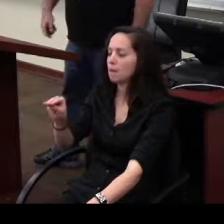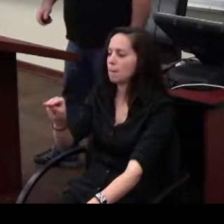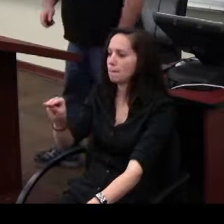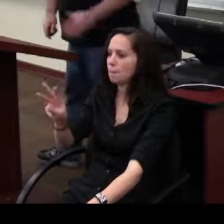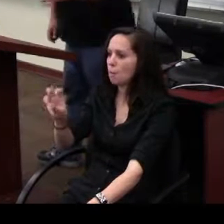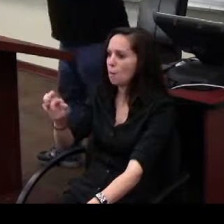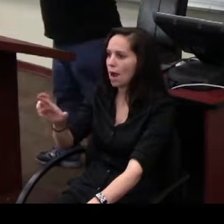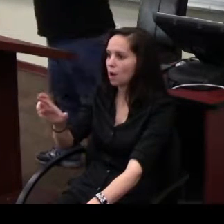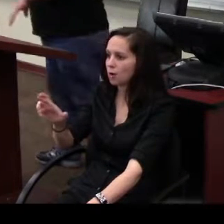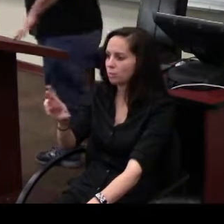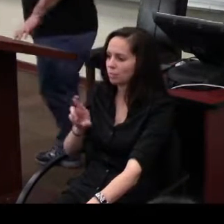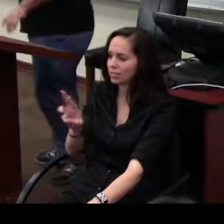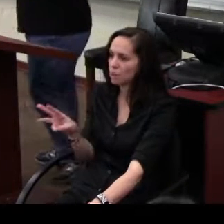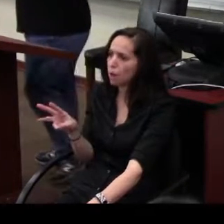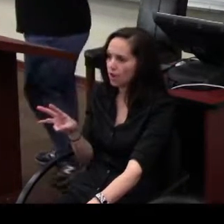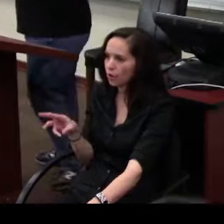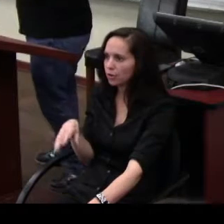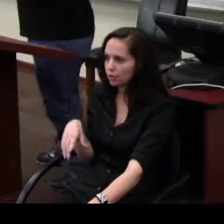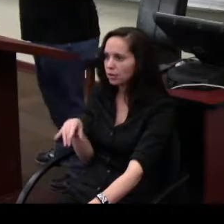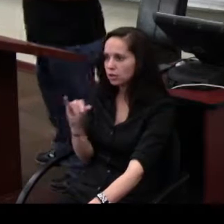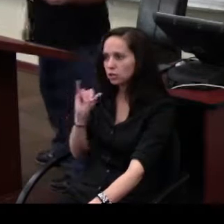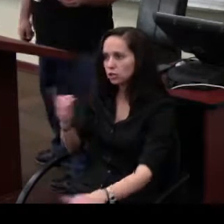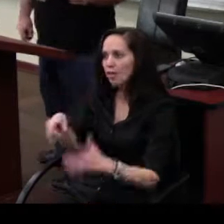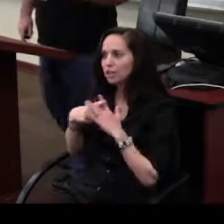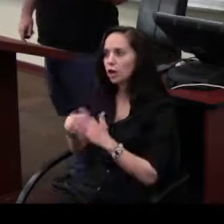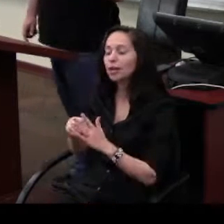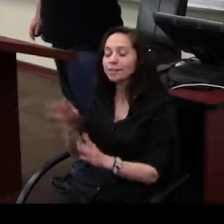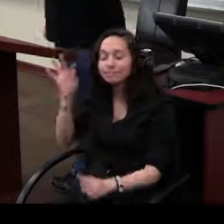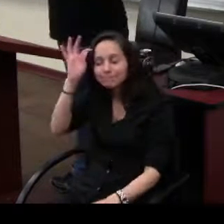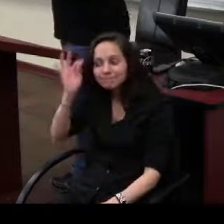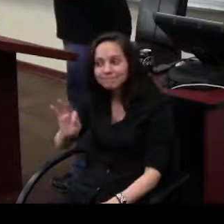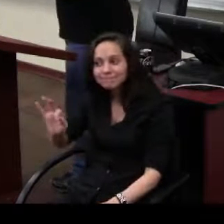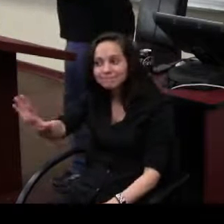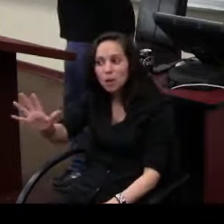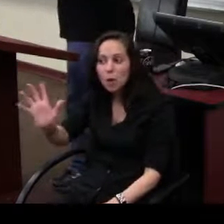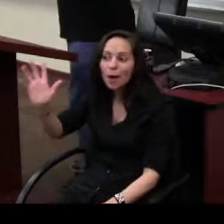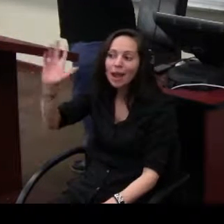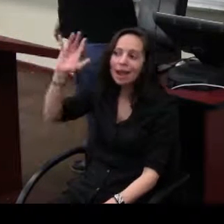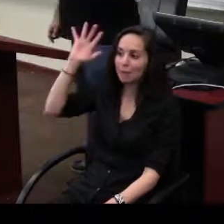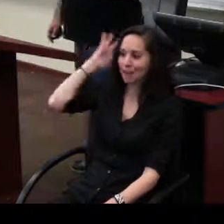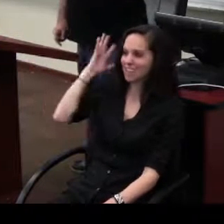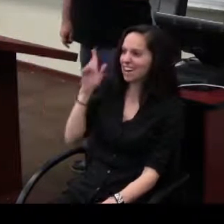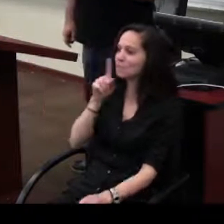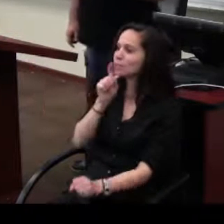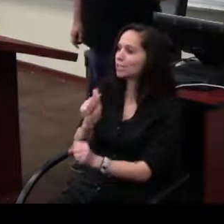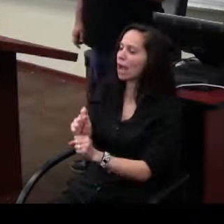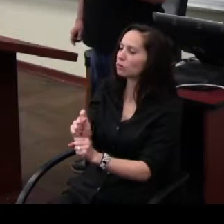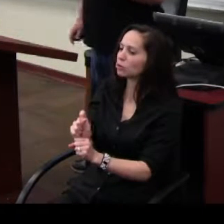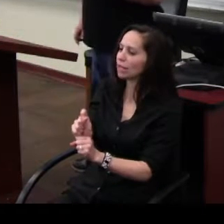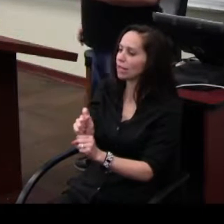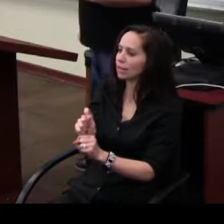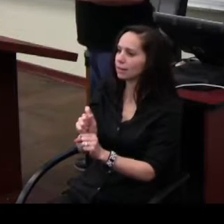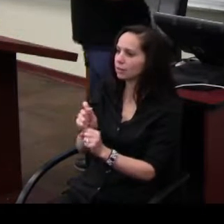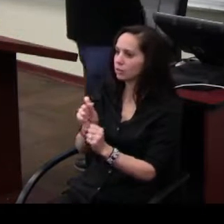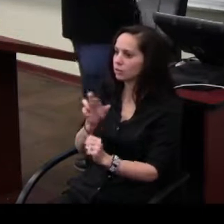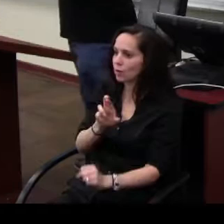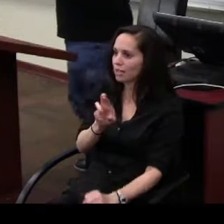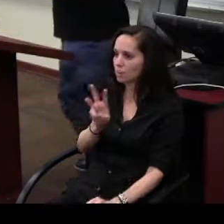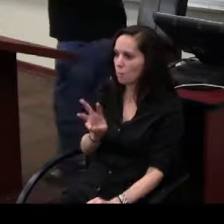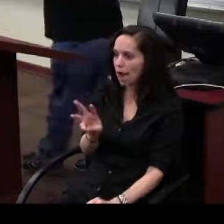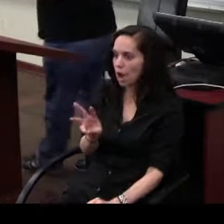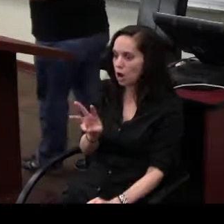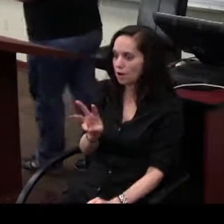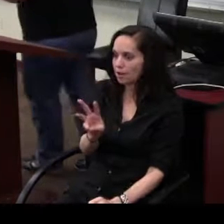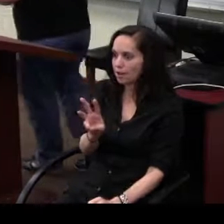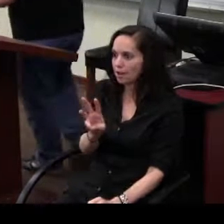right? This gives you an idea of how ransomware started. And little known fact, way back in the day, there was actually a strain of ransomware